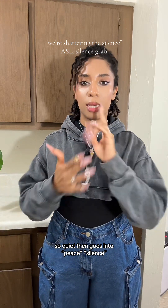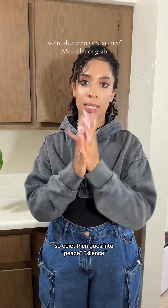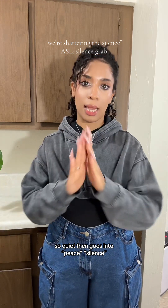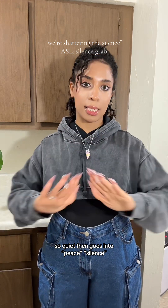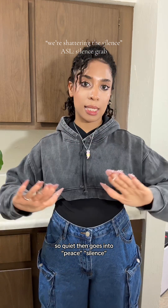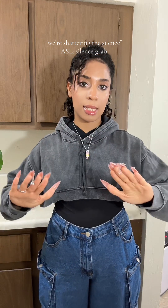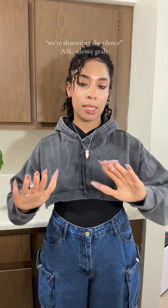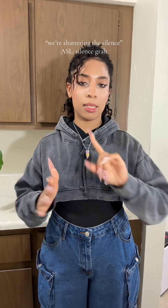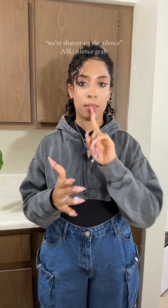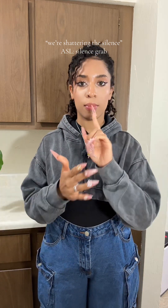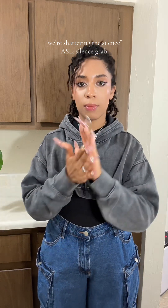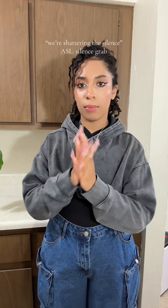sound.